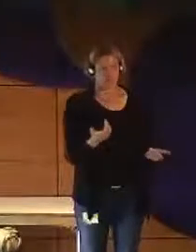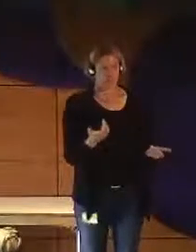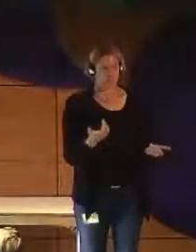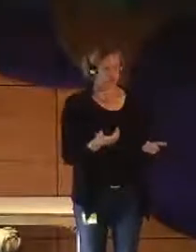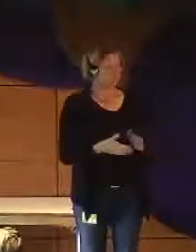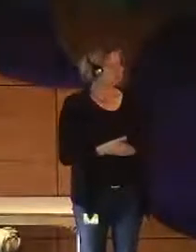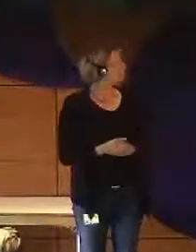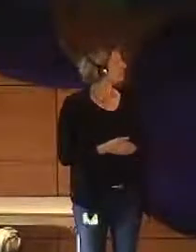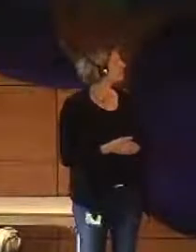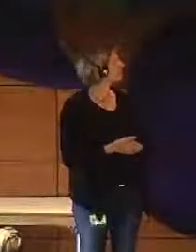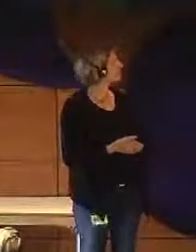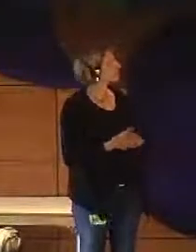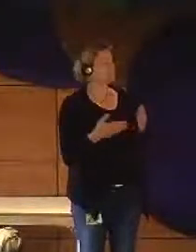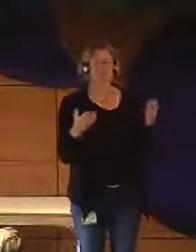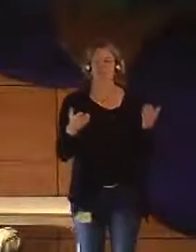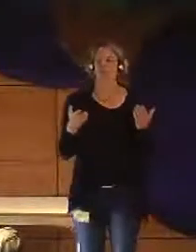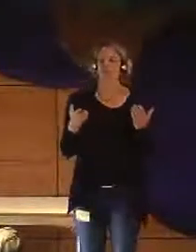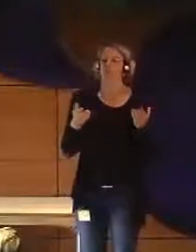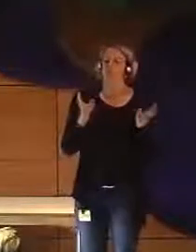dose, and